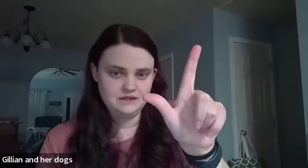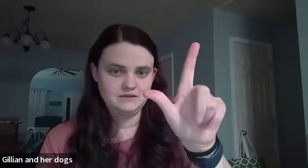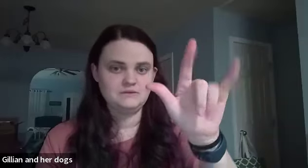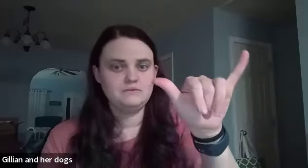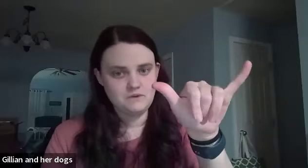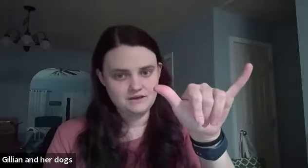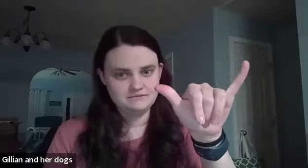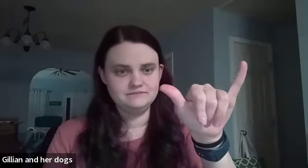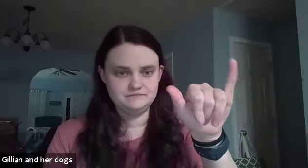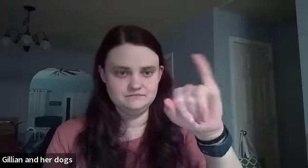July.